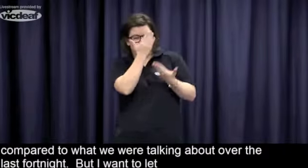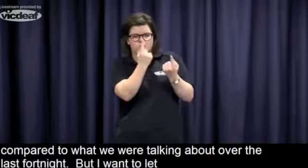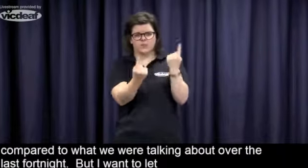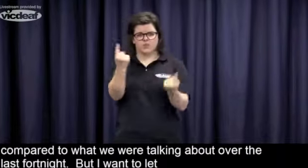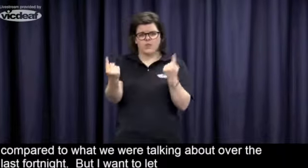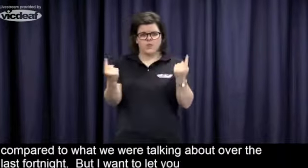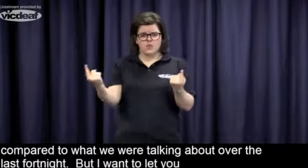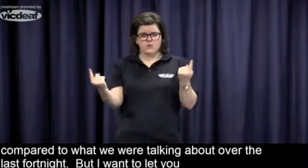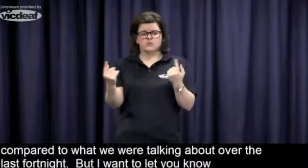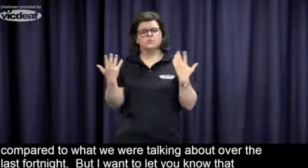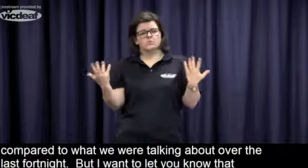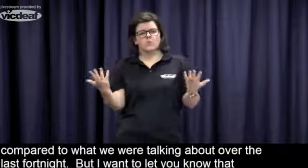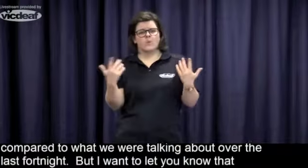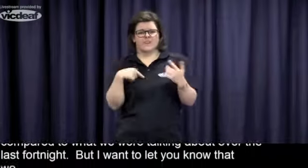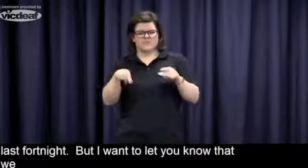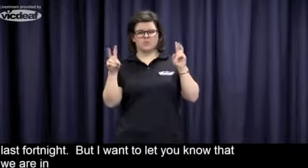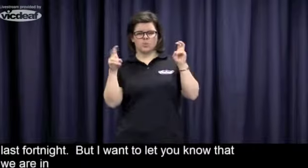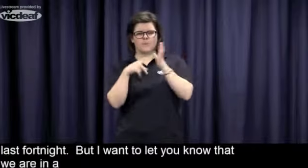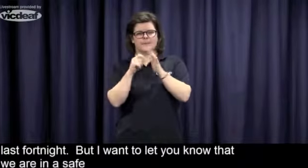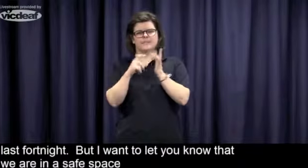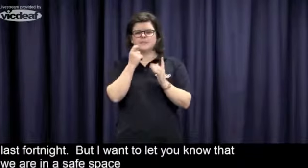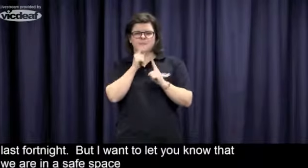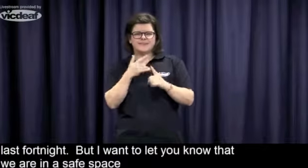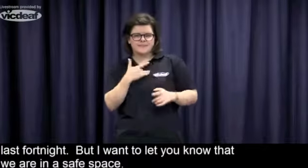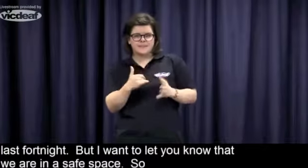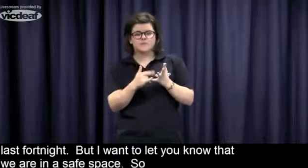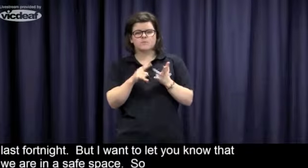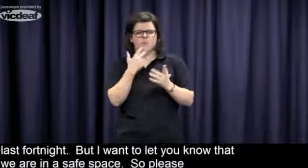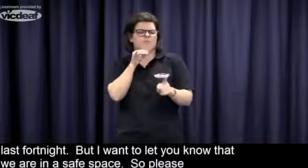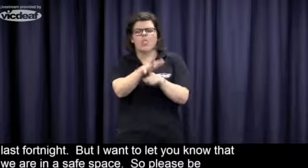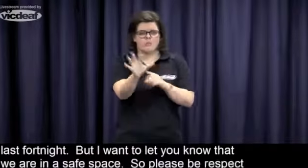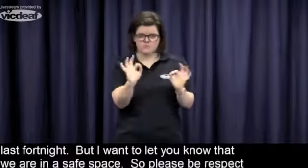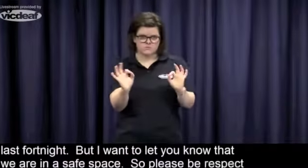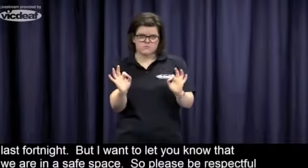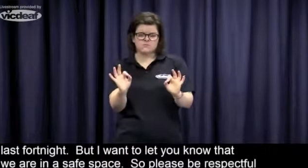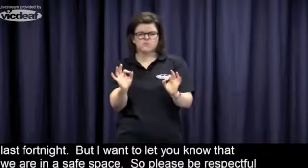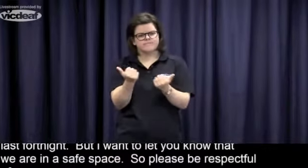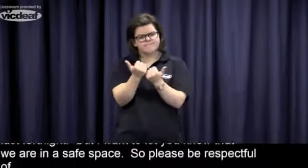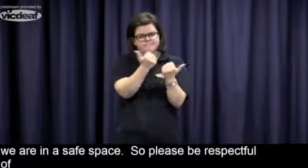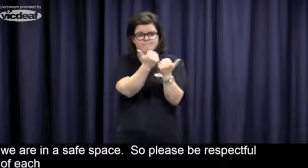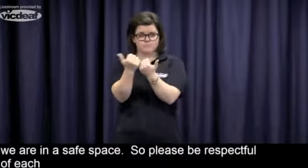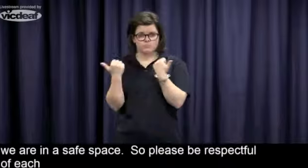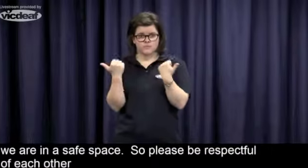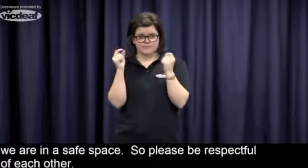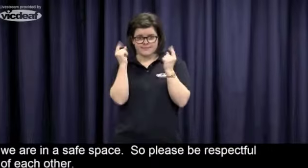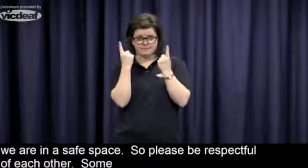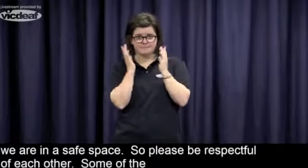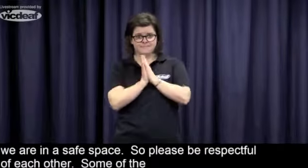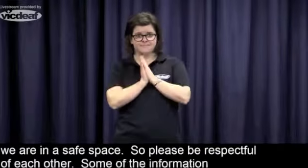that we are in a safe space, so please be respectful of each other. Some of the information that we'll be talking about is a little bit